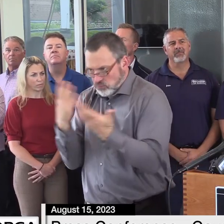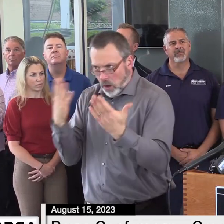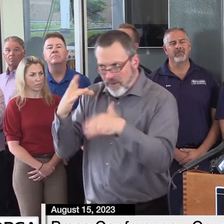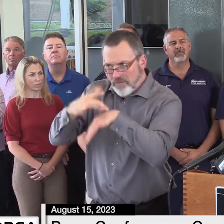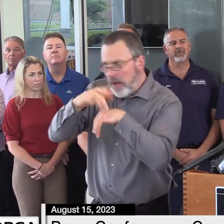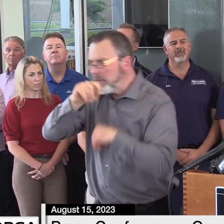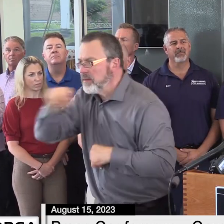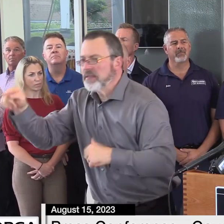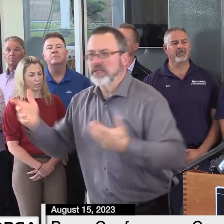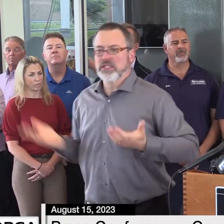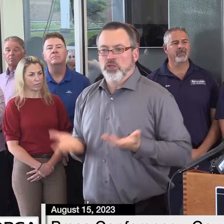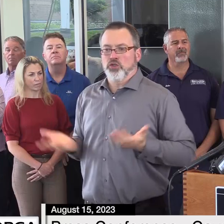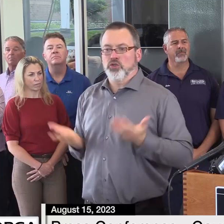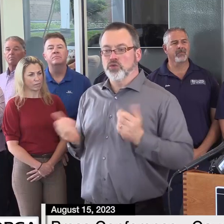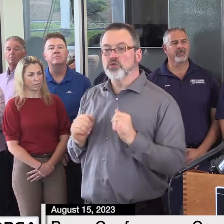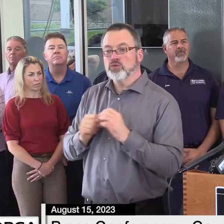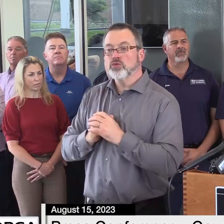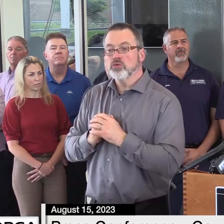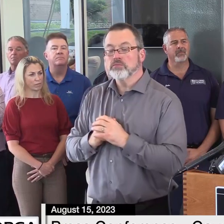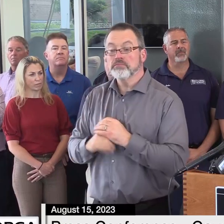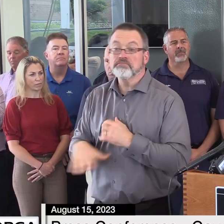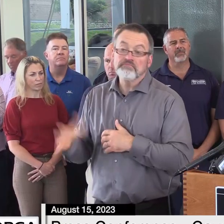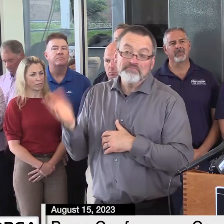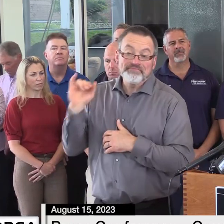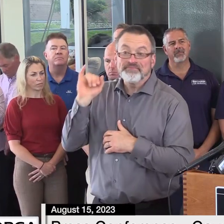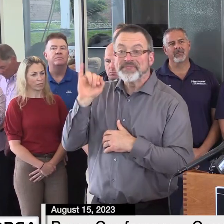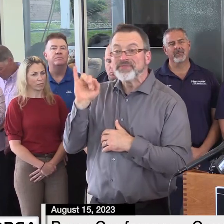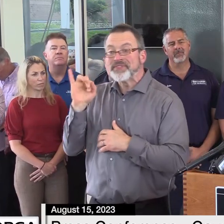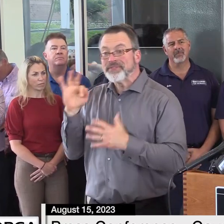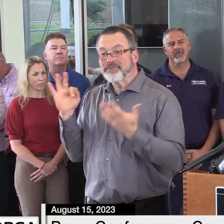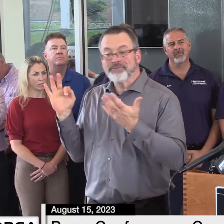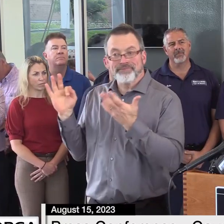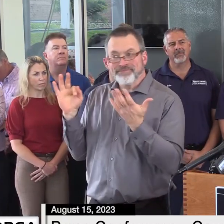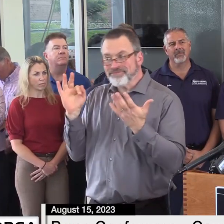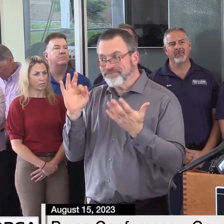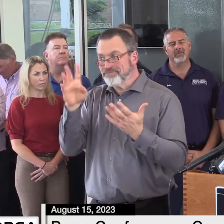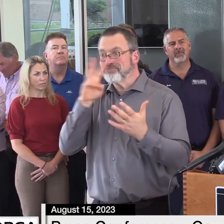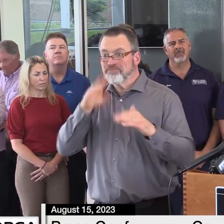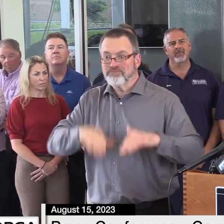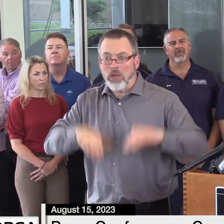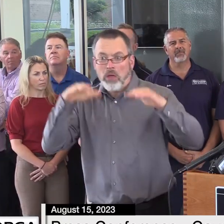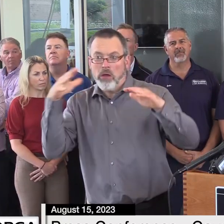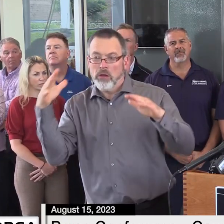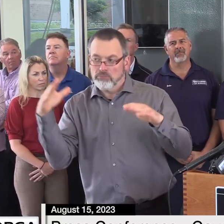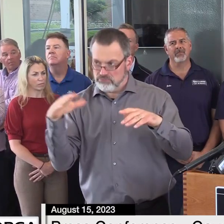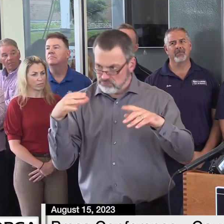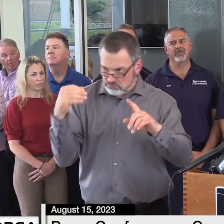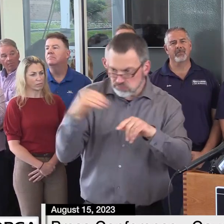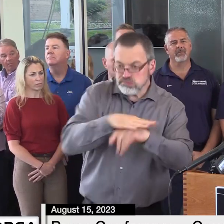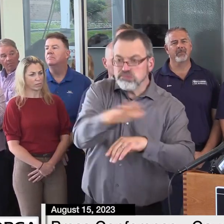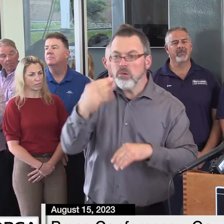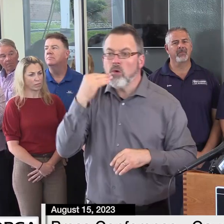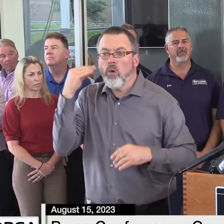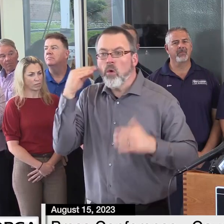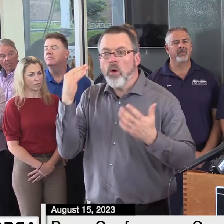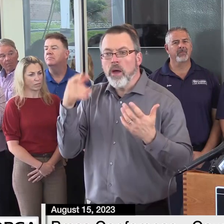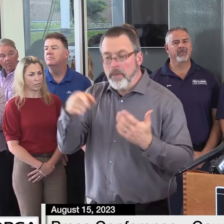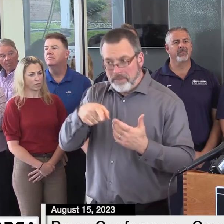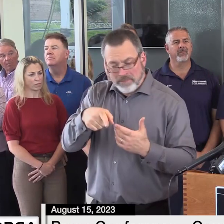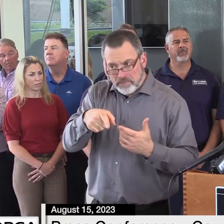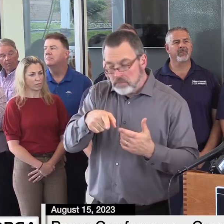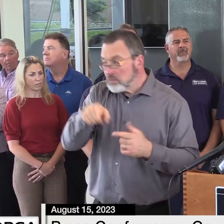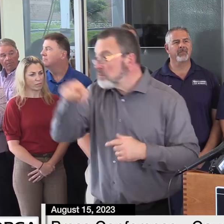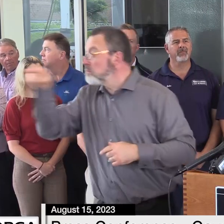can, if they have a flooded home and they have a location that's not in a floodplain, and it has access to sewer and